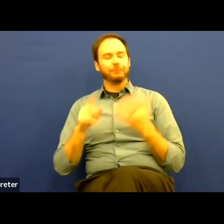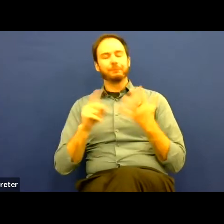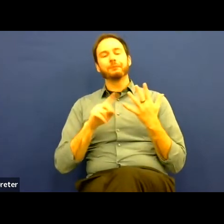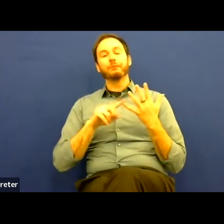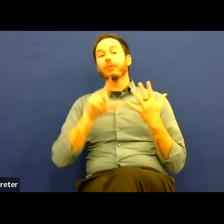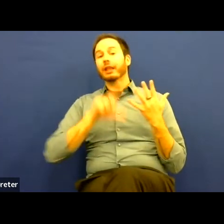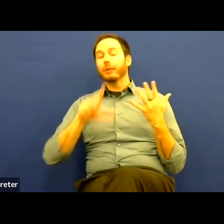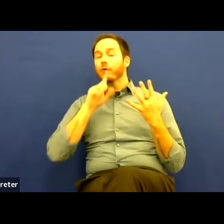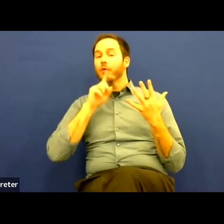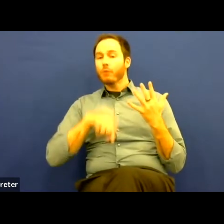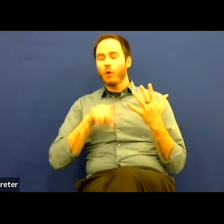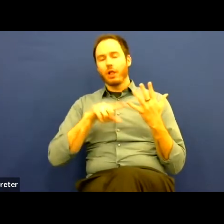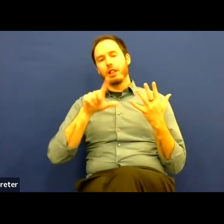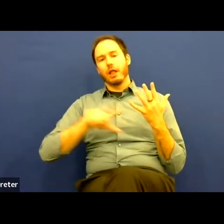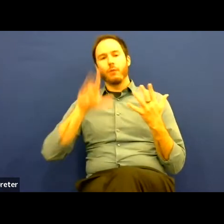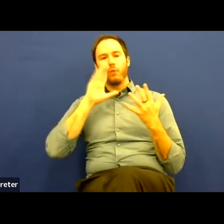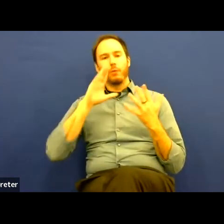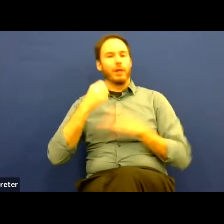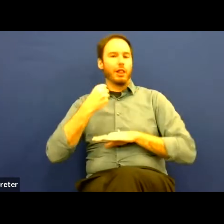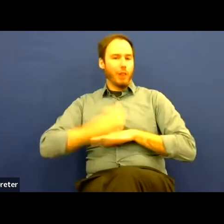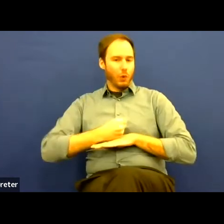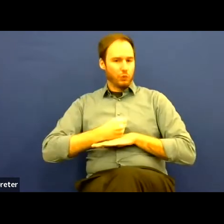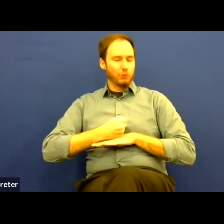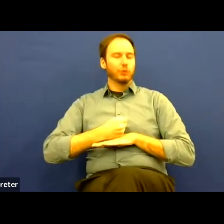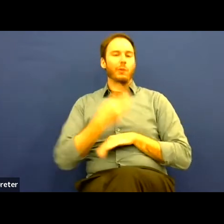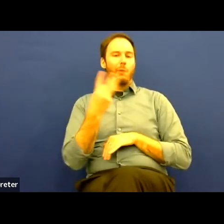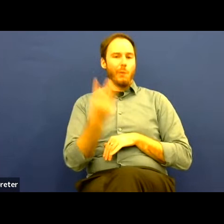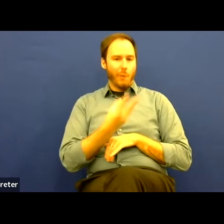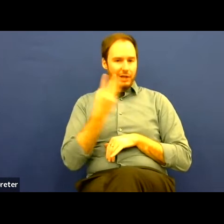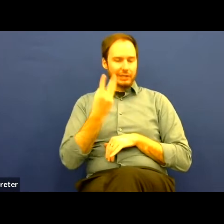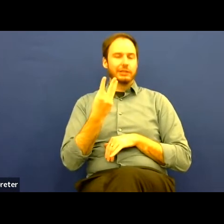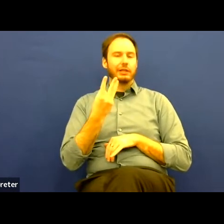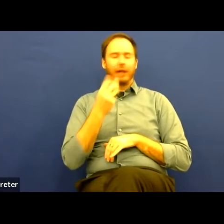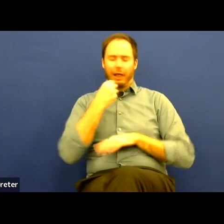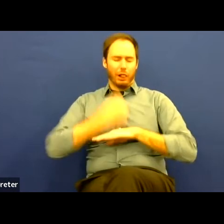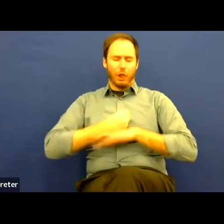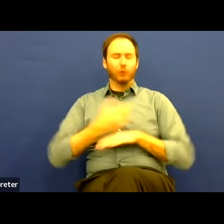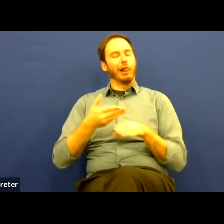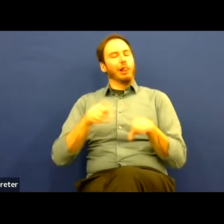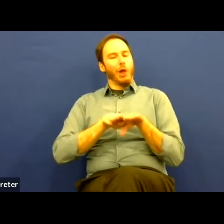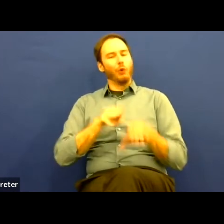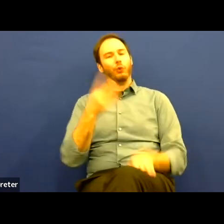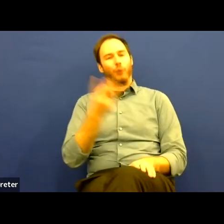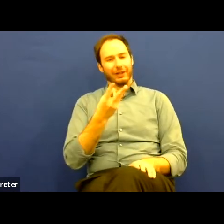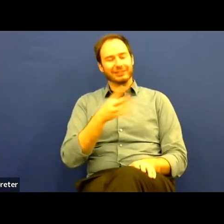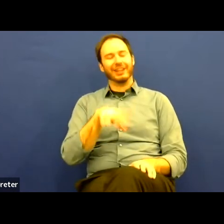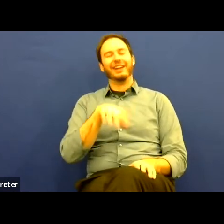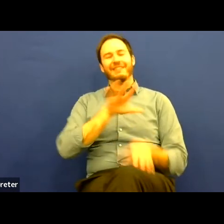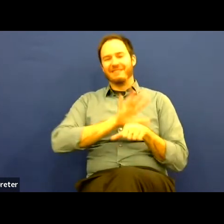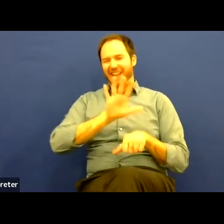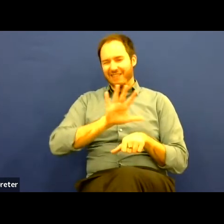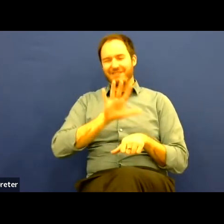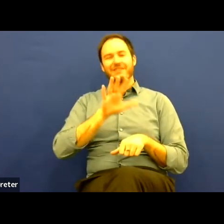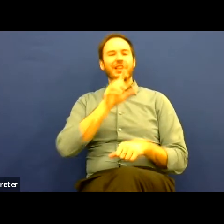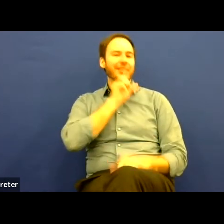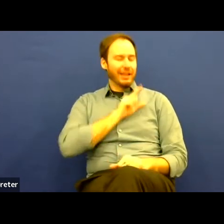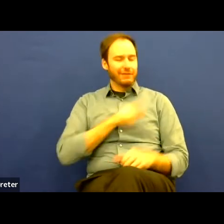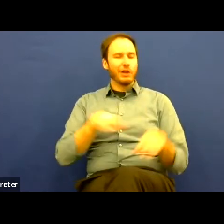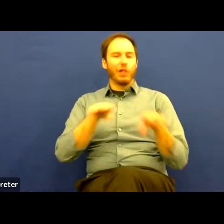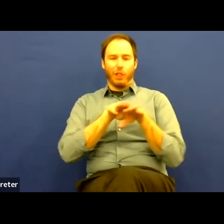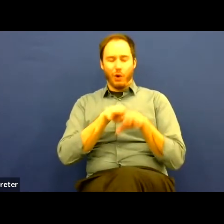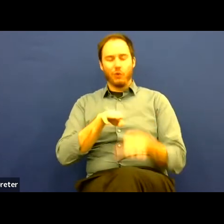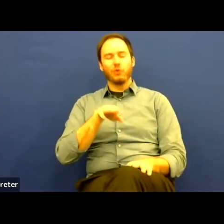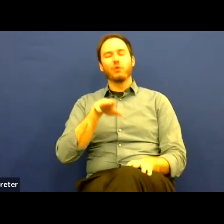Library, just a reminder that the library is going to be closing Wednesday, November 23rd at 5 p.m. They'll be closed Thanksgiving and they'll be